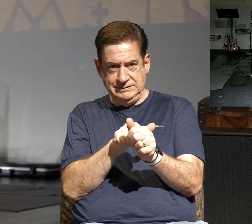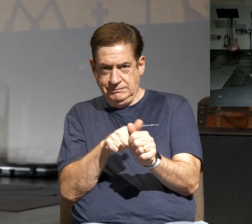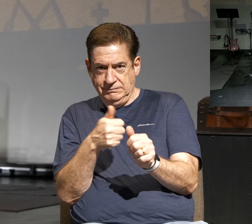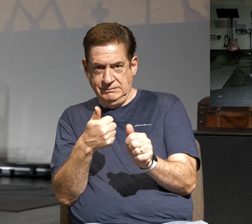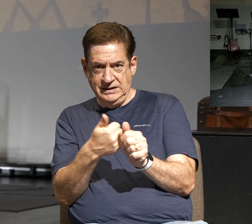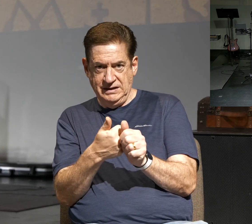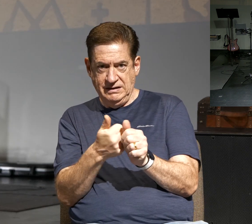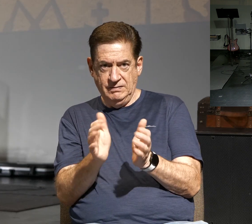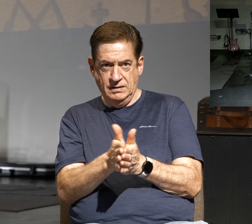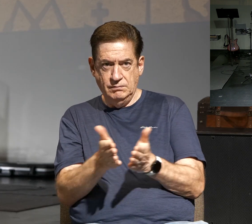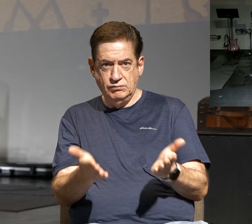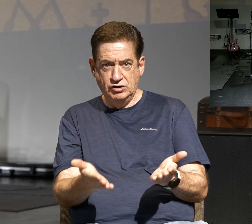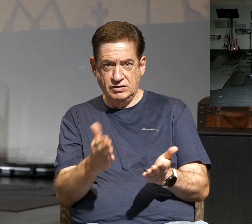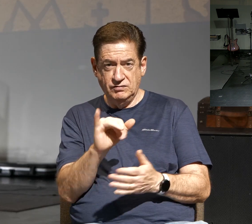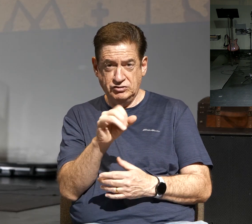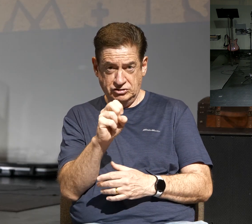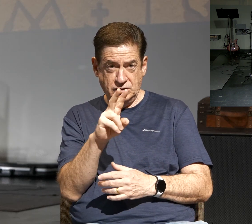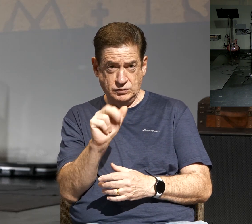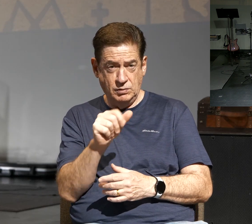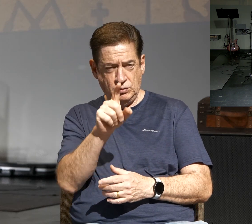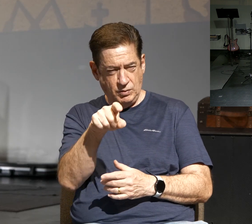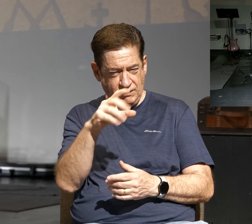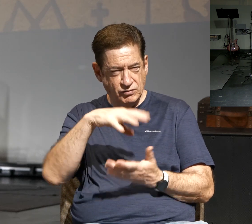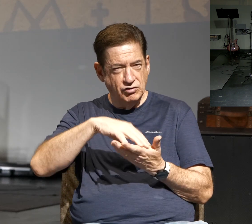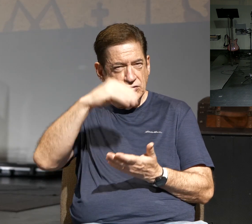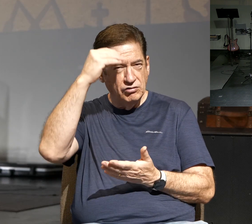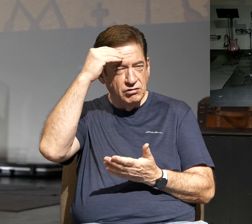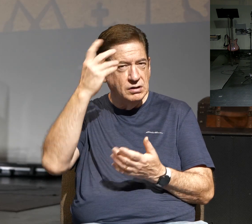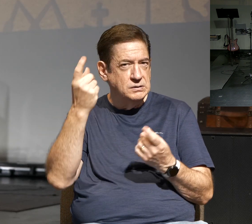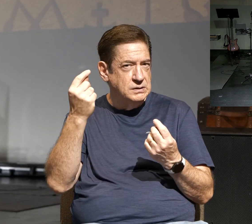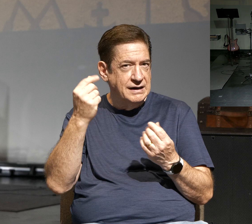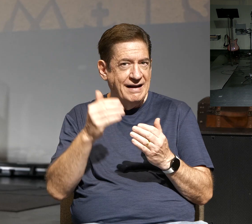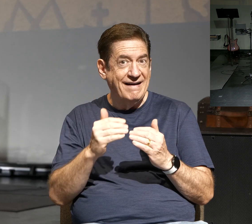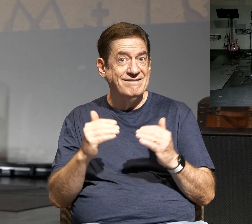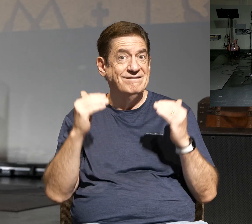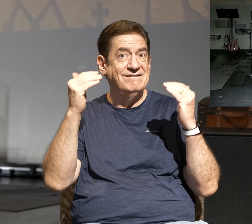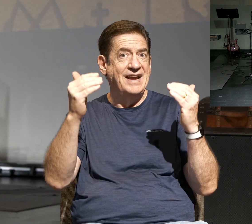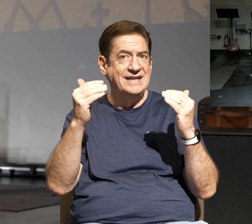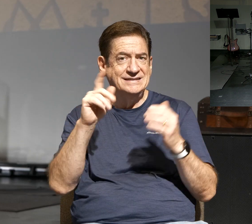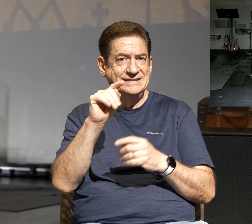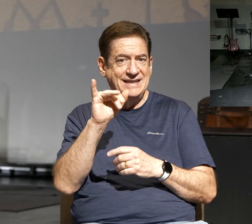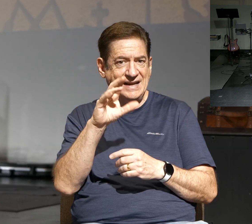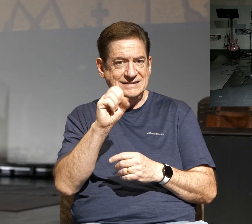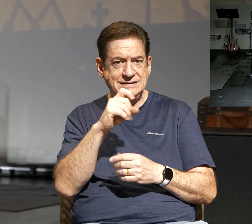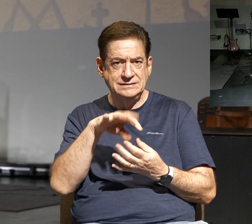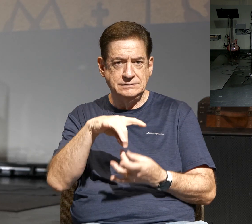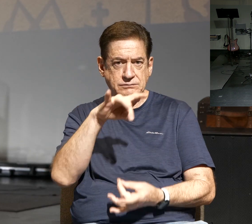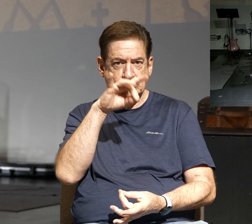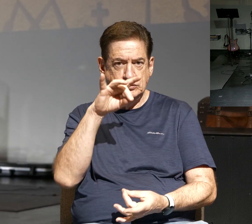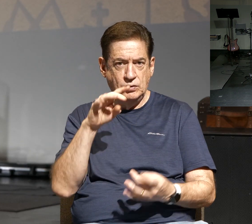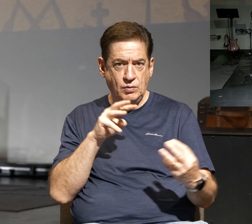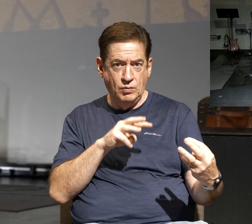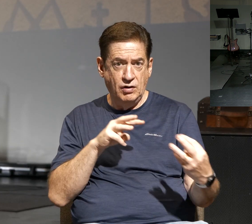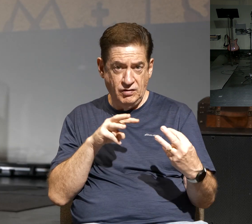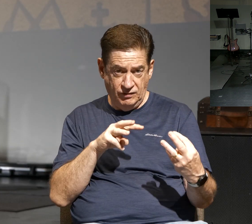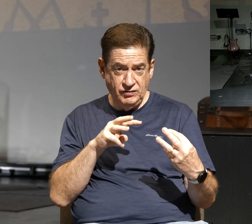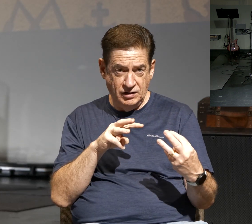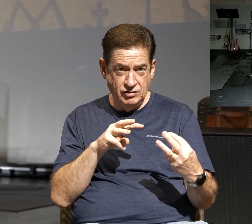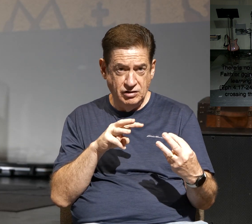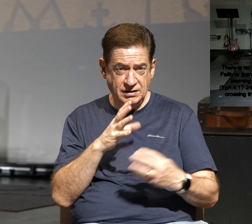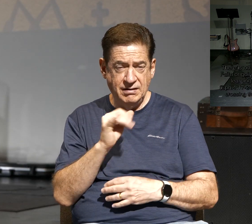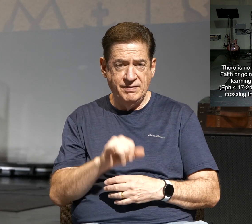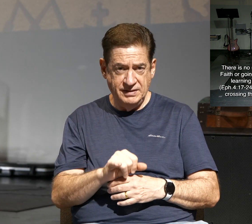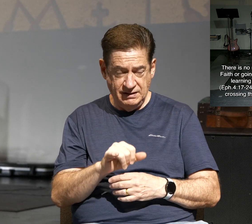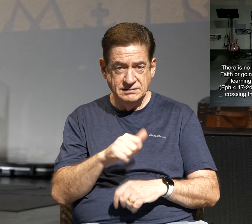Joshua. But you've got to learn these advanced tactics in spiritual warfare. Now, take a look at your sermon notes here. Part of the intro that'll set you up for